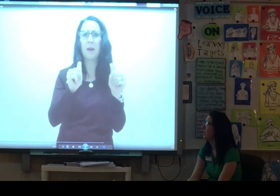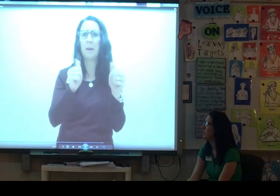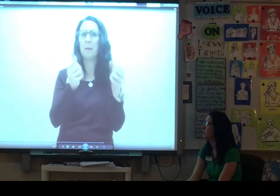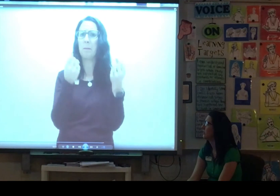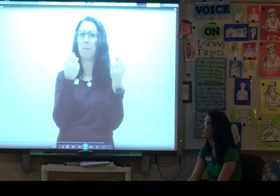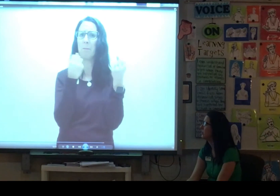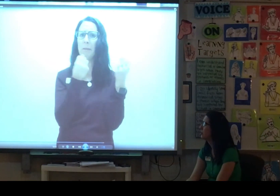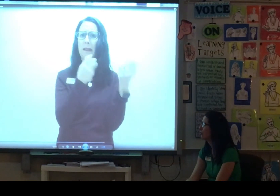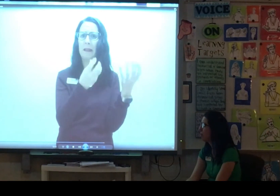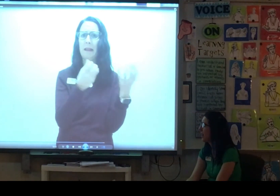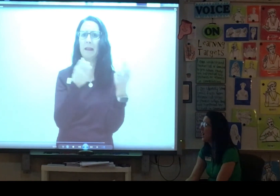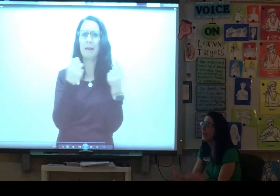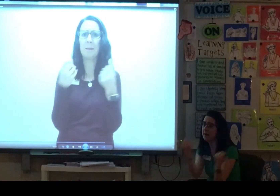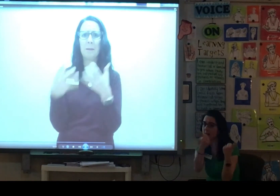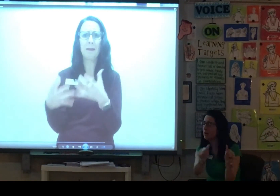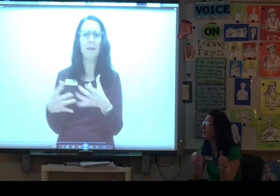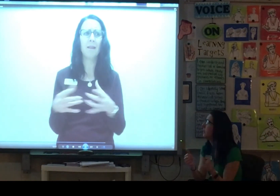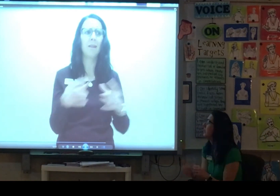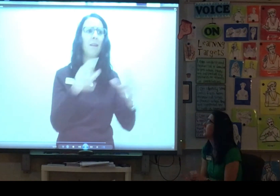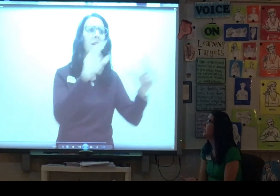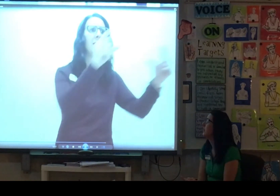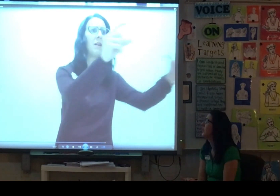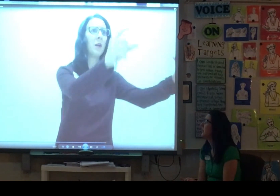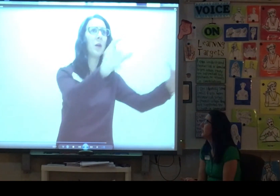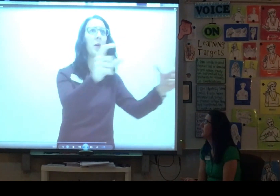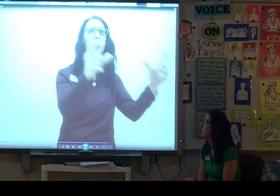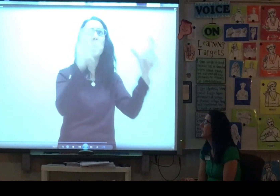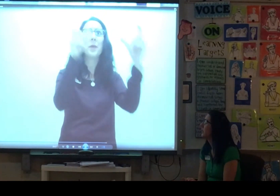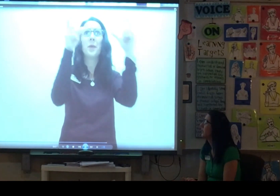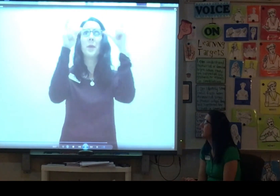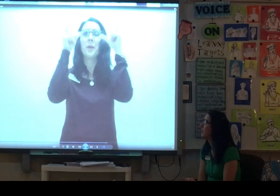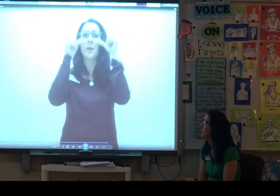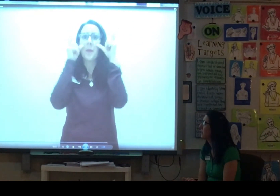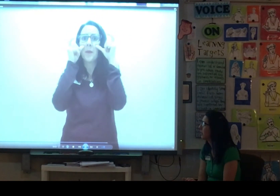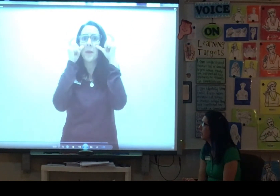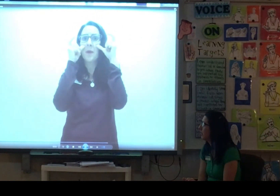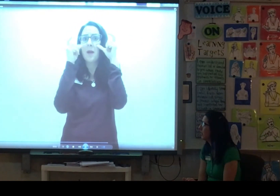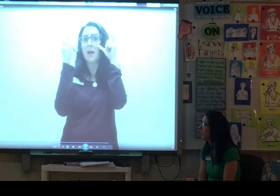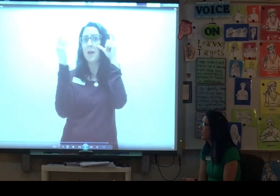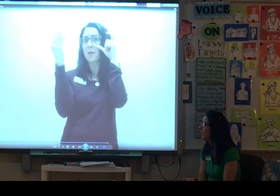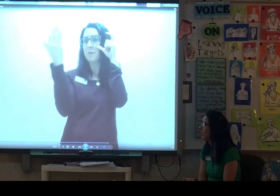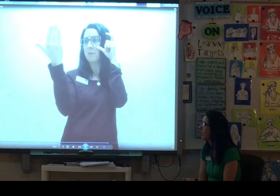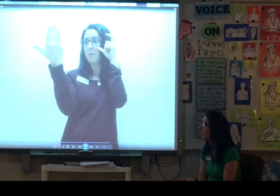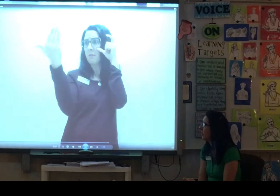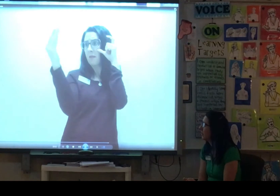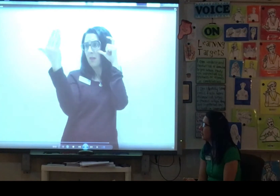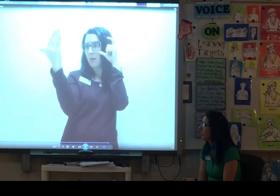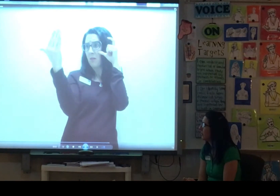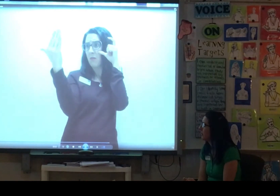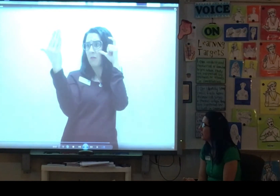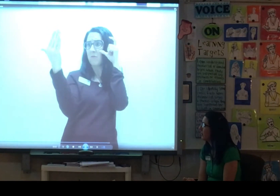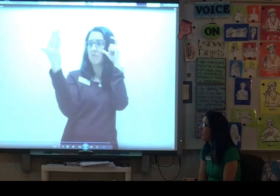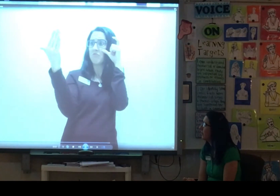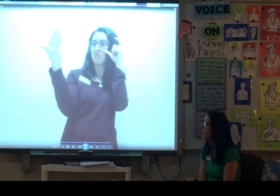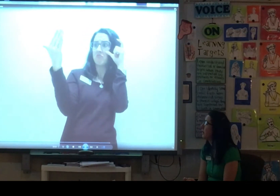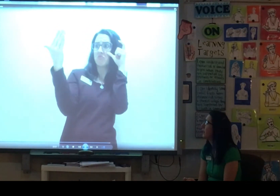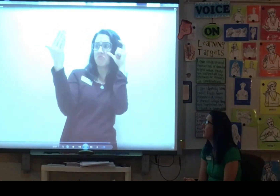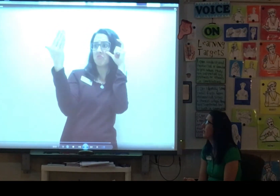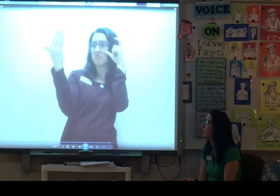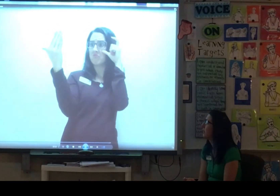I Try. Many. Will have Glasses. Mirror. mirror. That's a